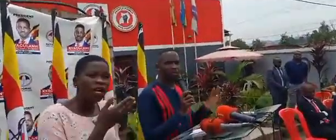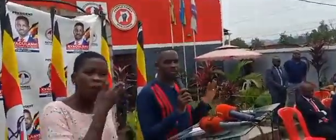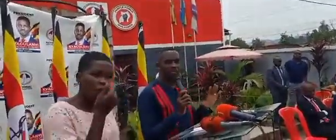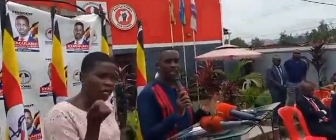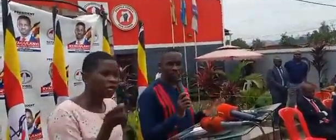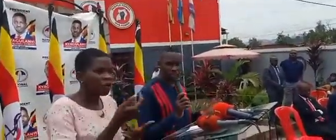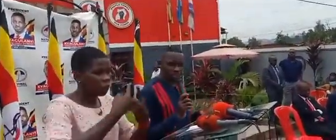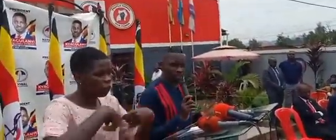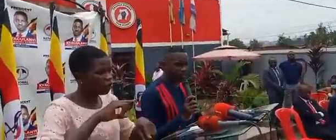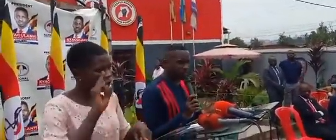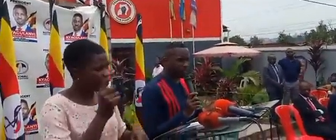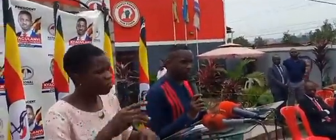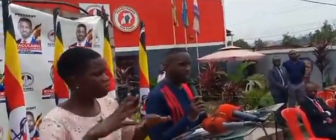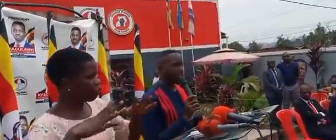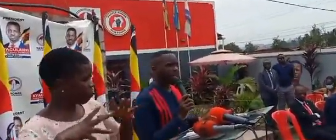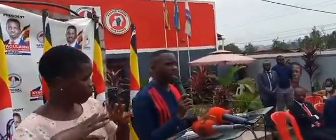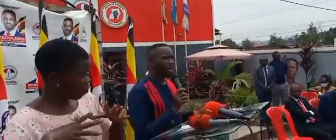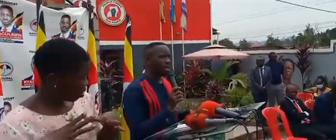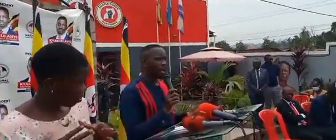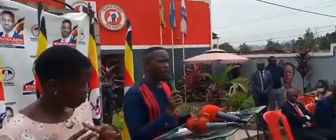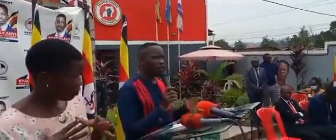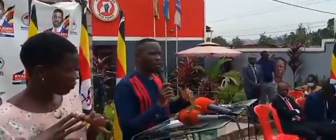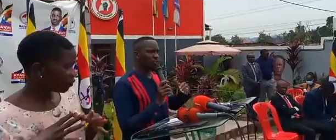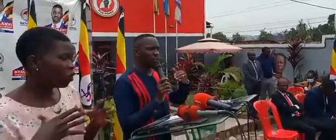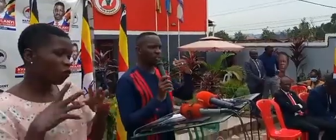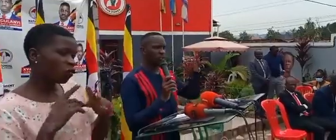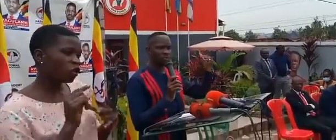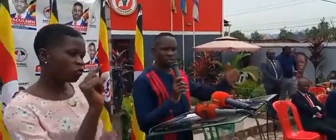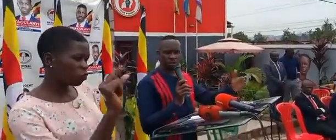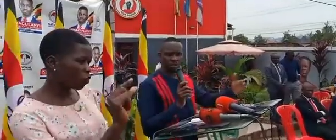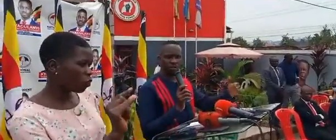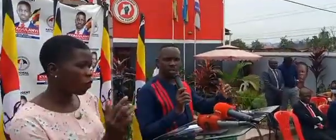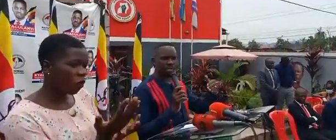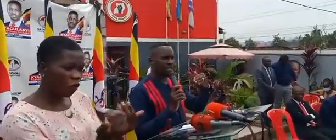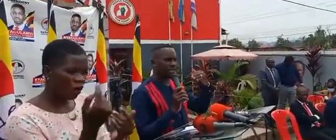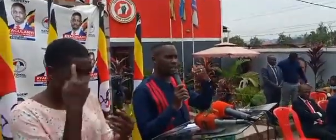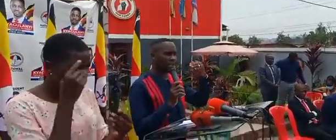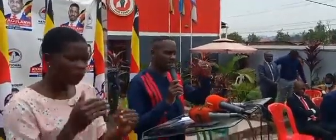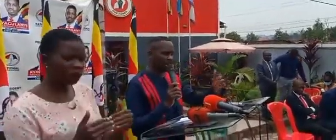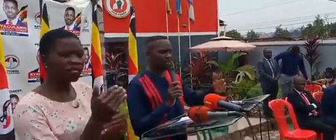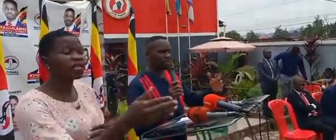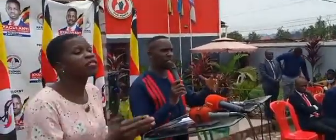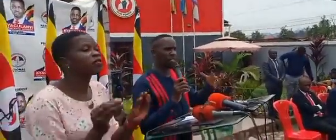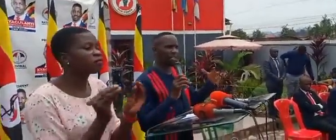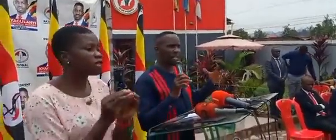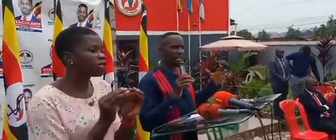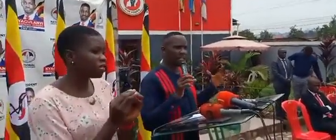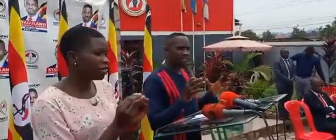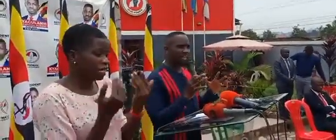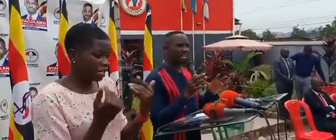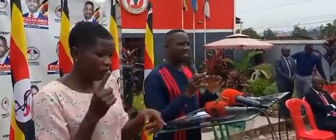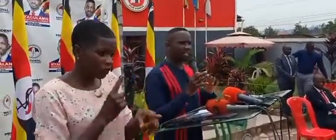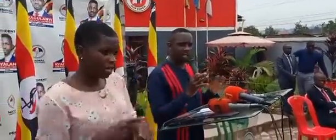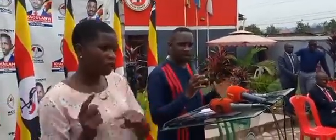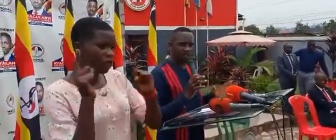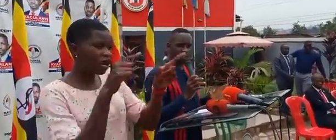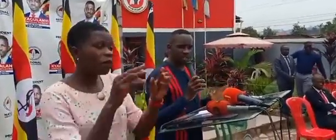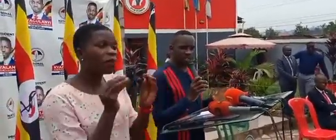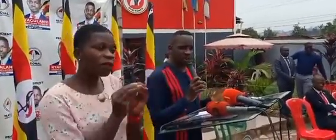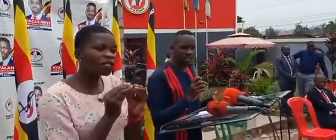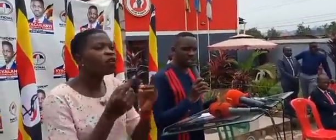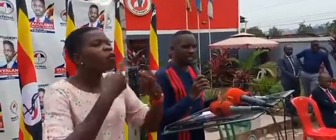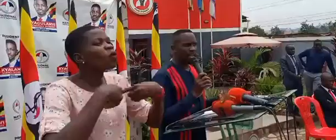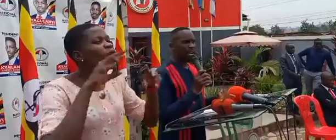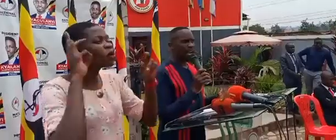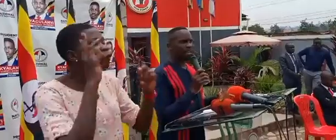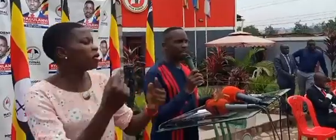all first take a break and wait for the retreat. So we shall, in our retreat, discuss, deliberate on